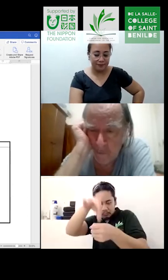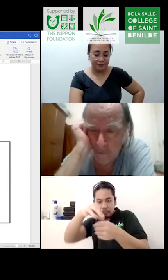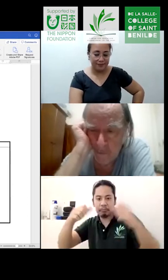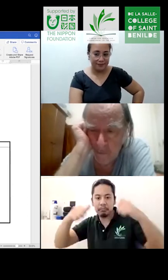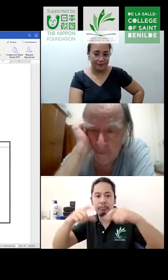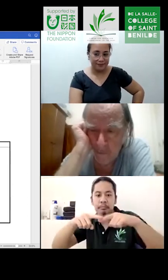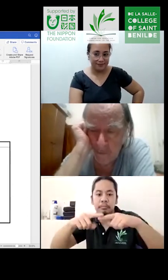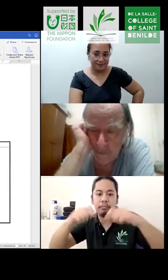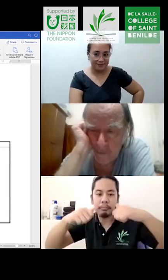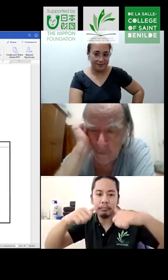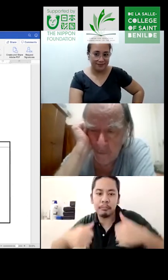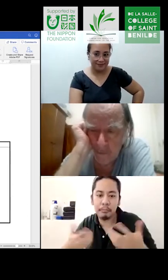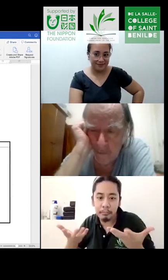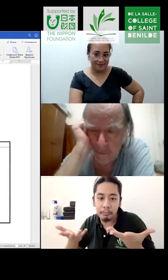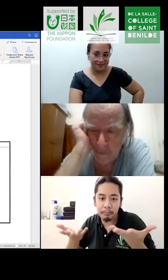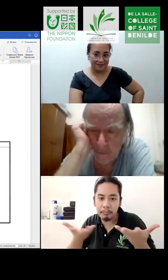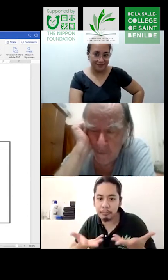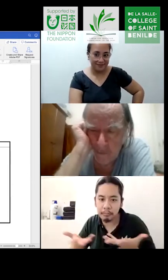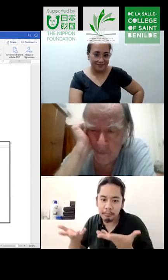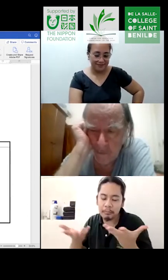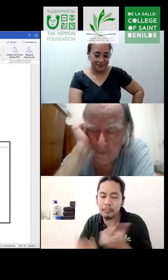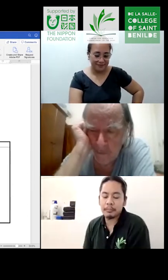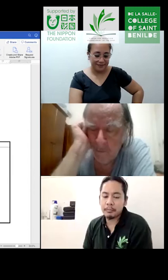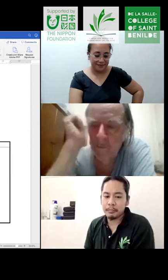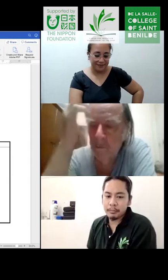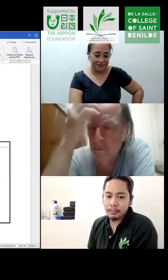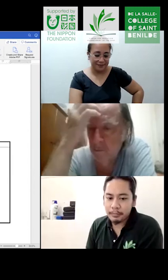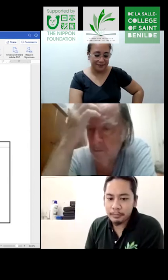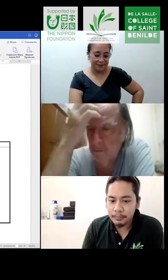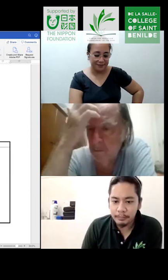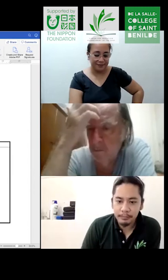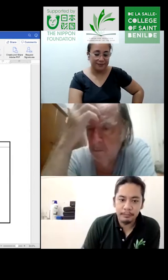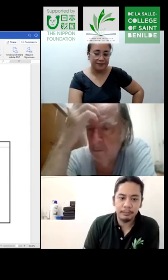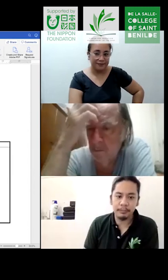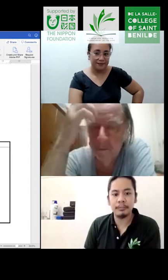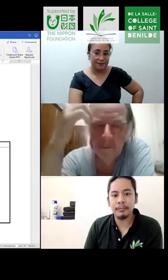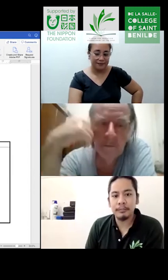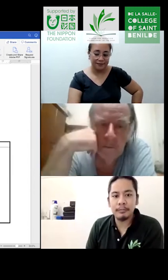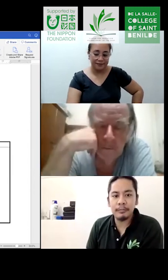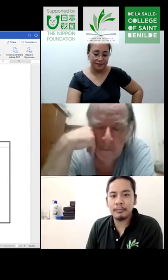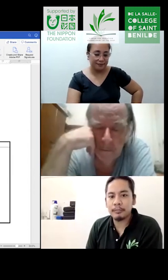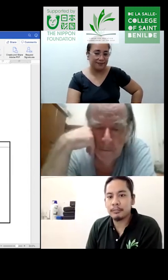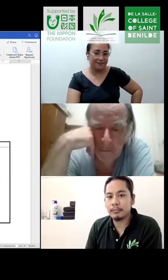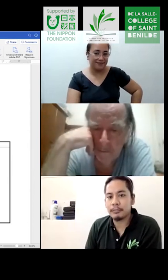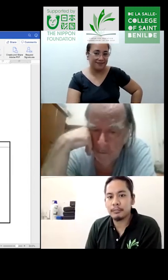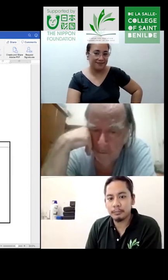group thinks. You want to put it to a vote or just talk about it right now? We can do that.